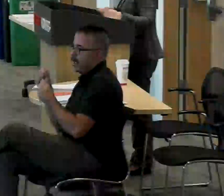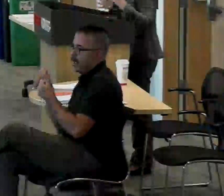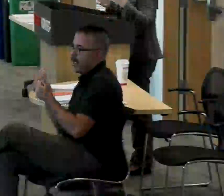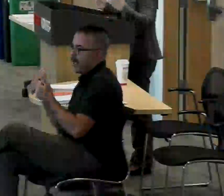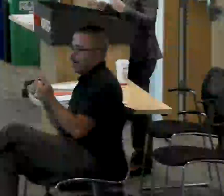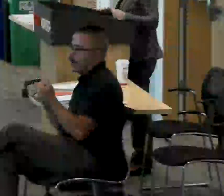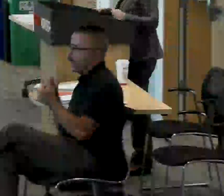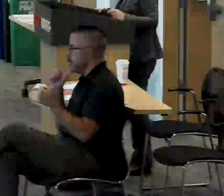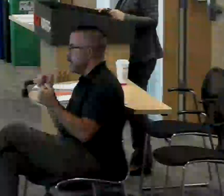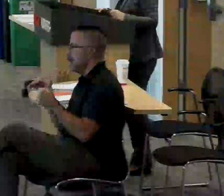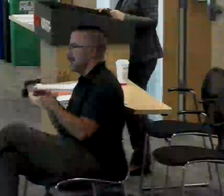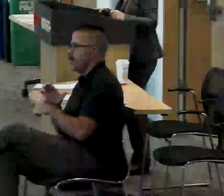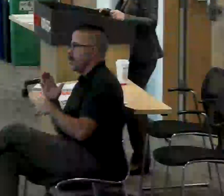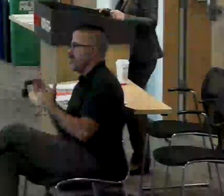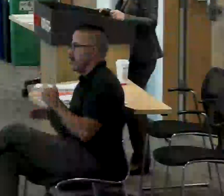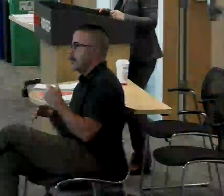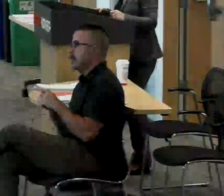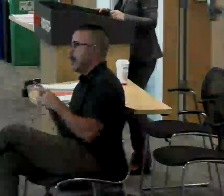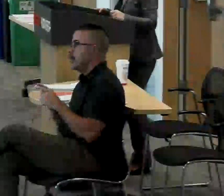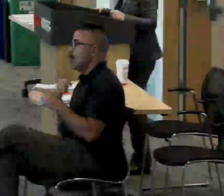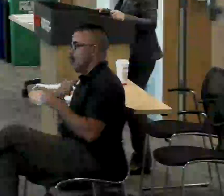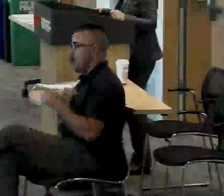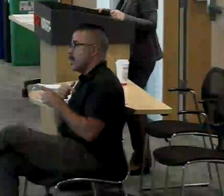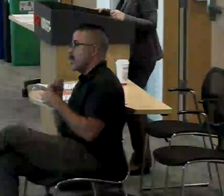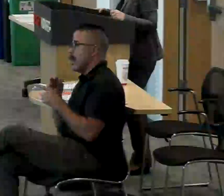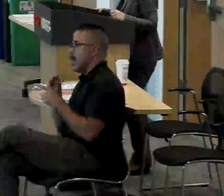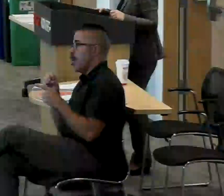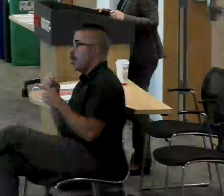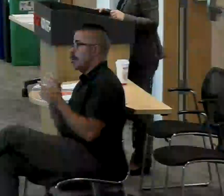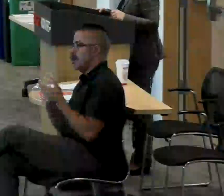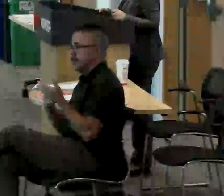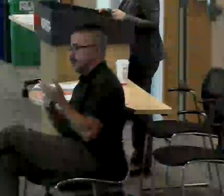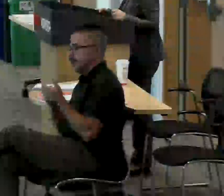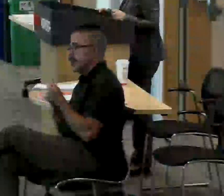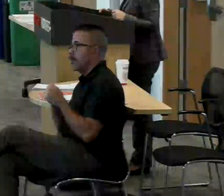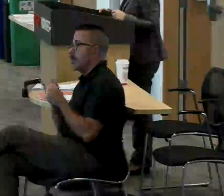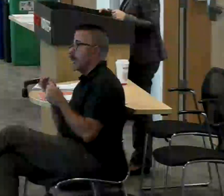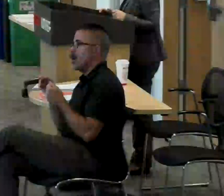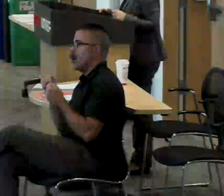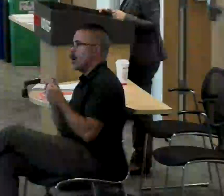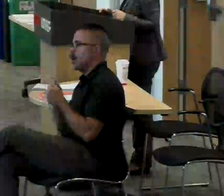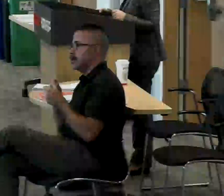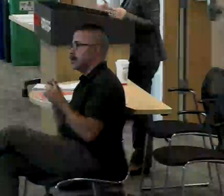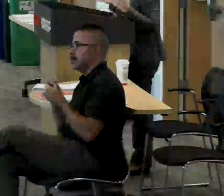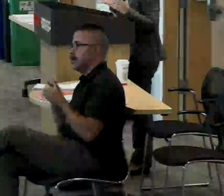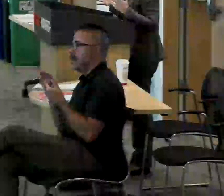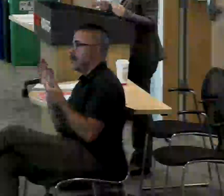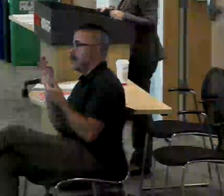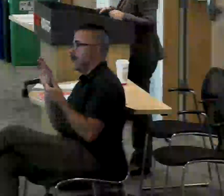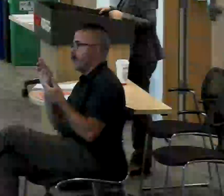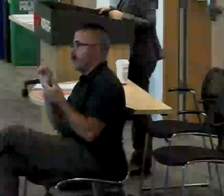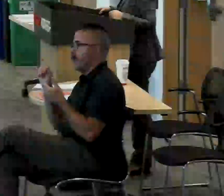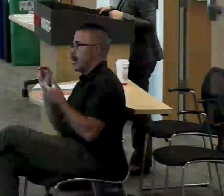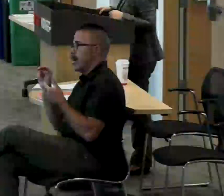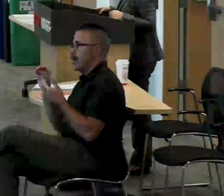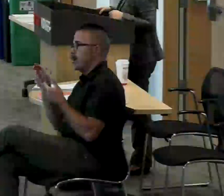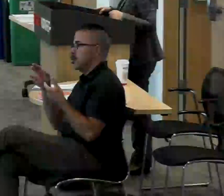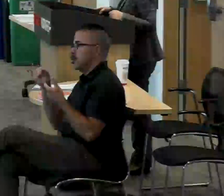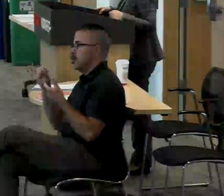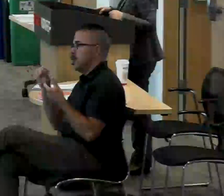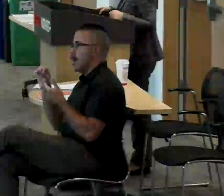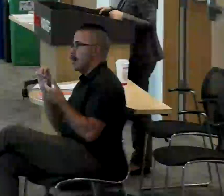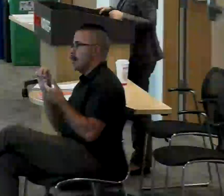having, some pretty good productive discussions with the IRS, with the Franchise Tax Board, and with all agencies that provide